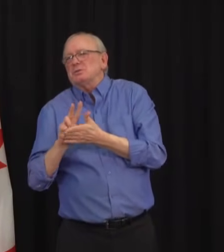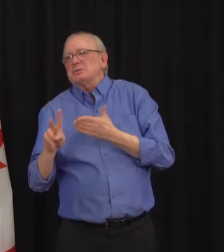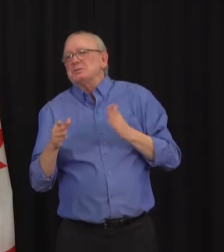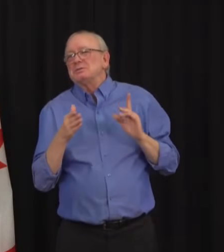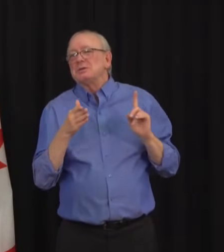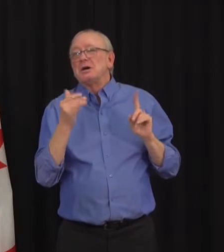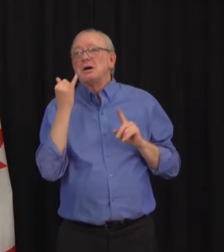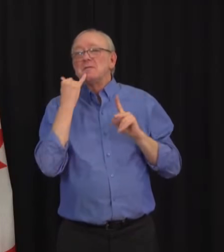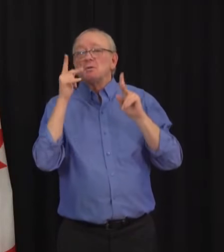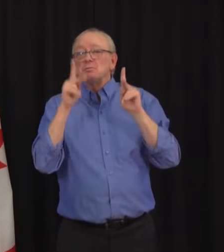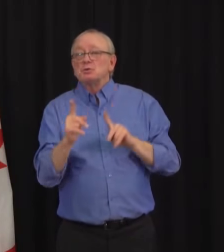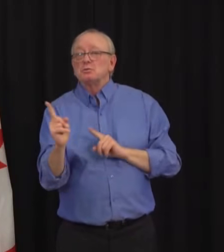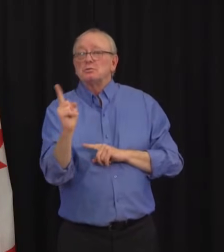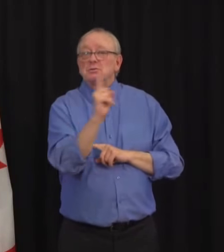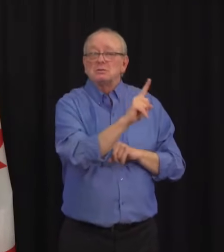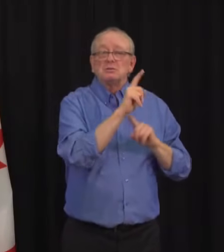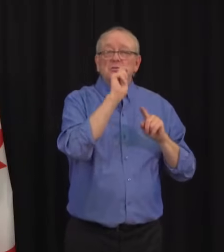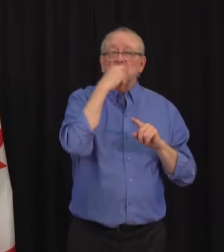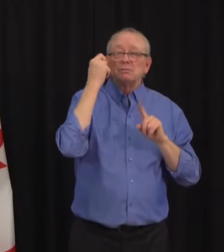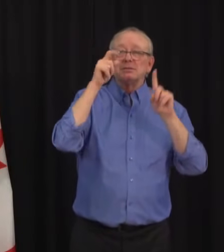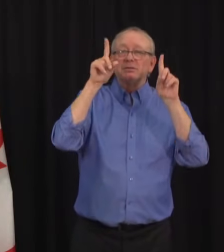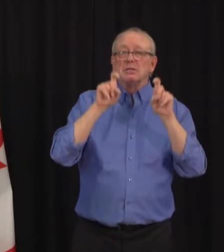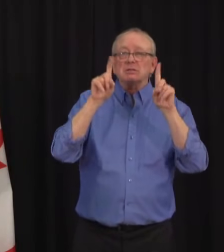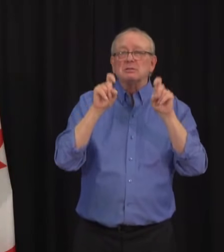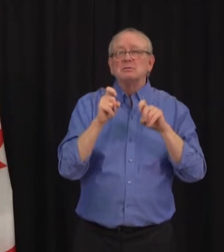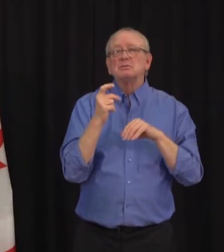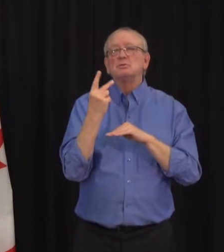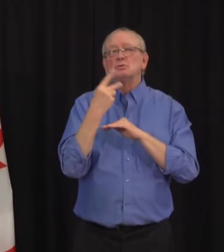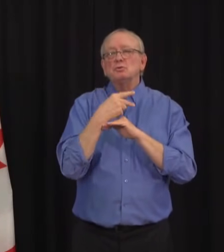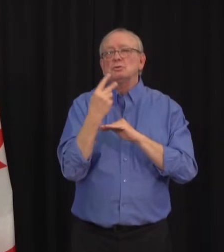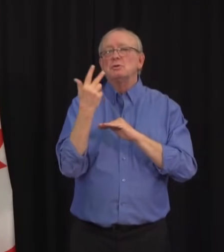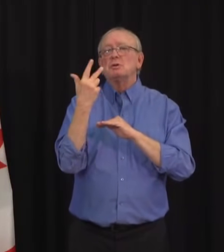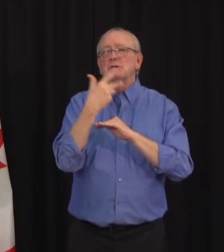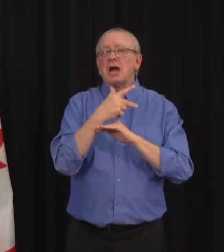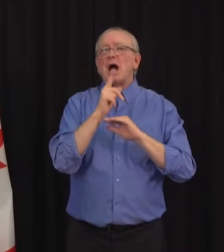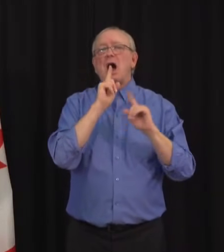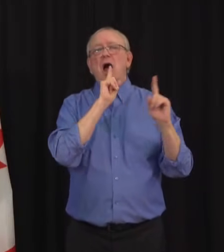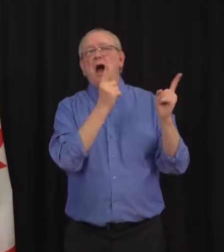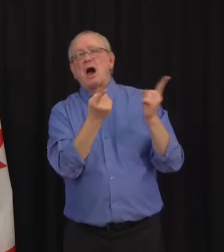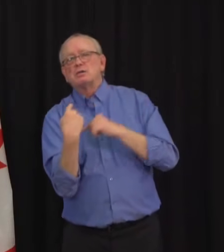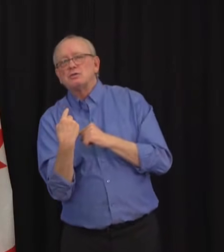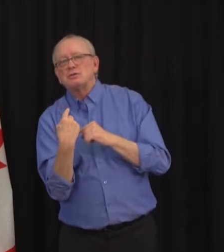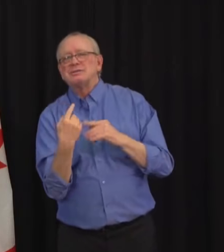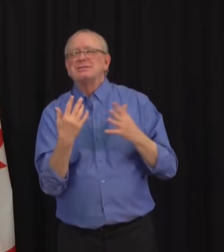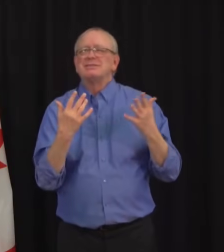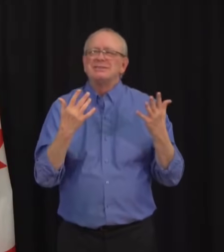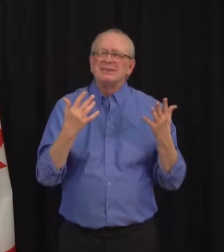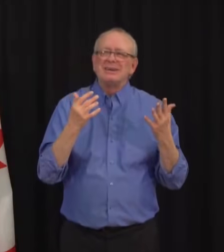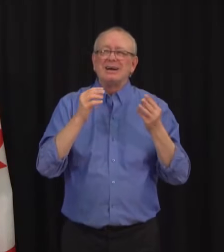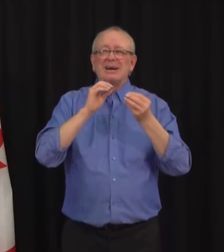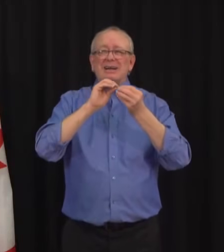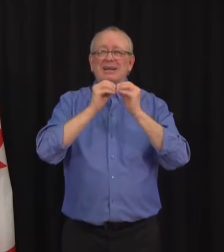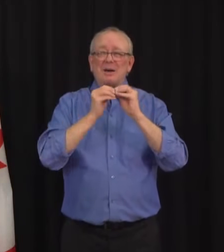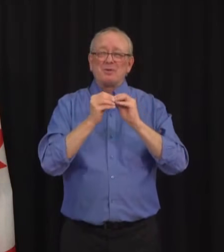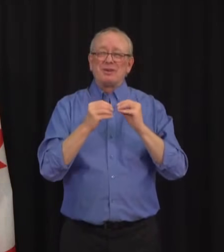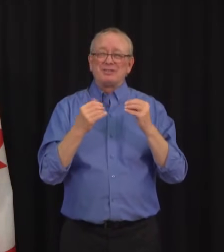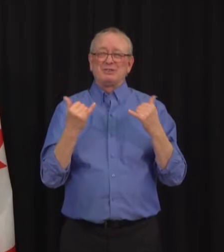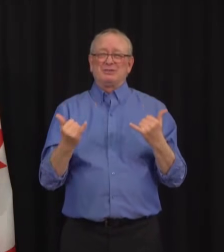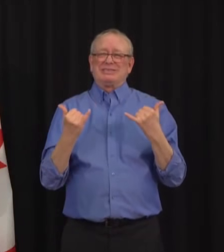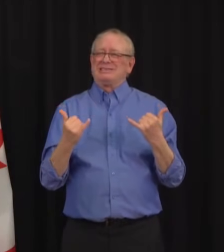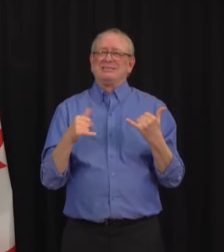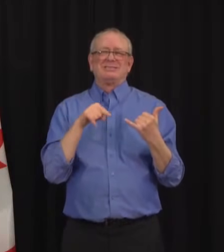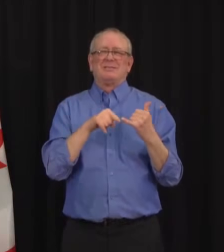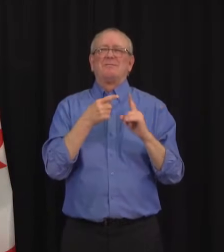test results back. So the bulk of these numbers that we're seeing today would be from transmission events that would have happened prior to